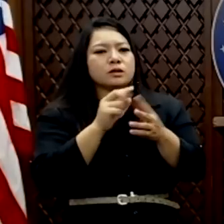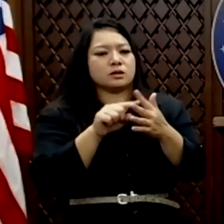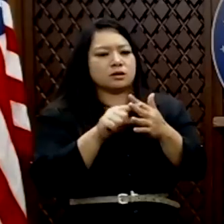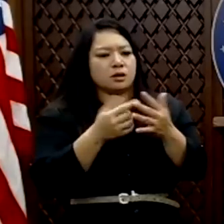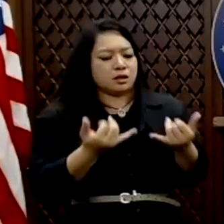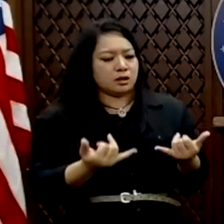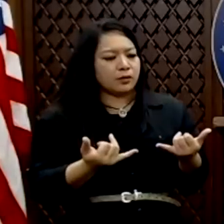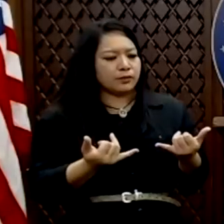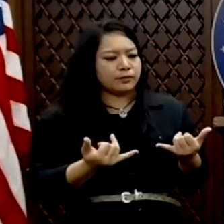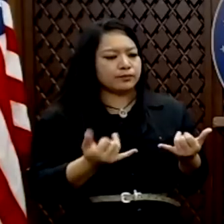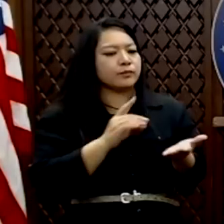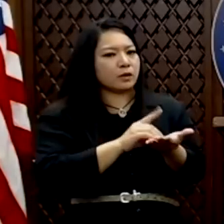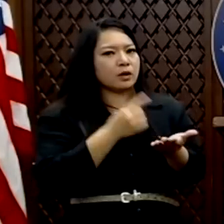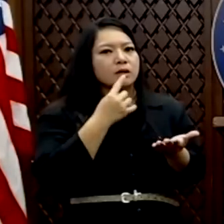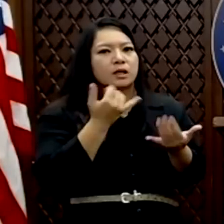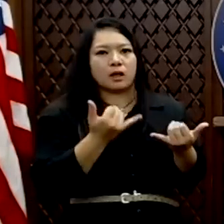So